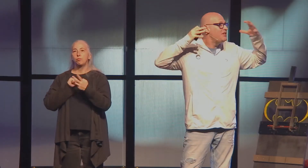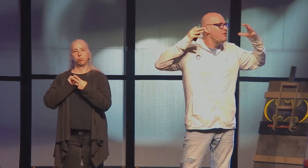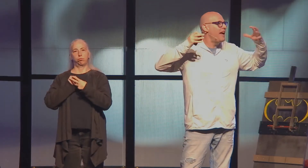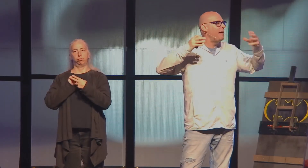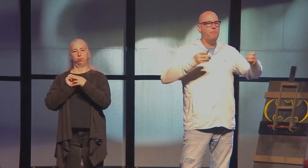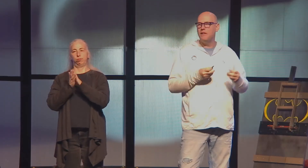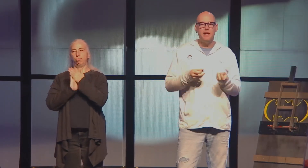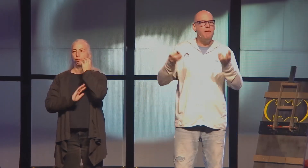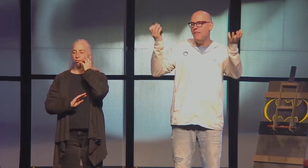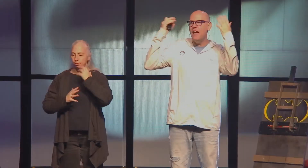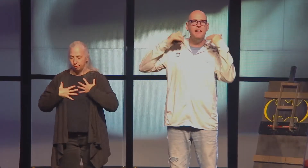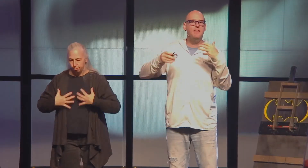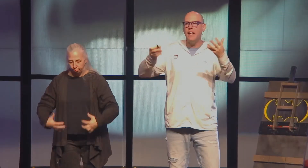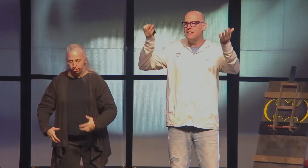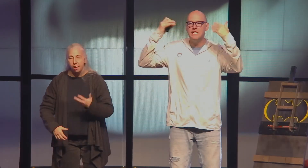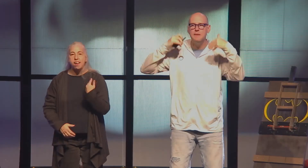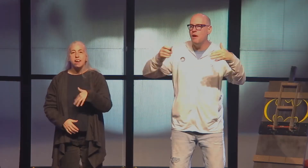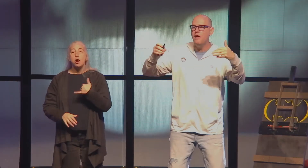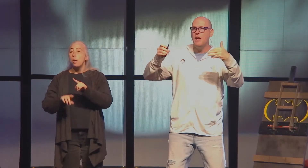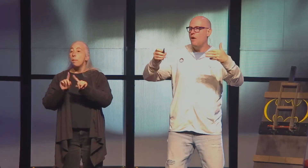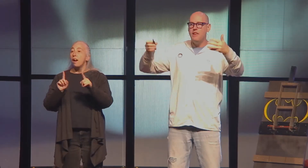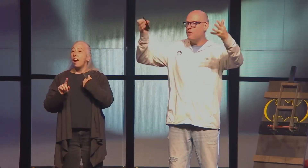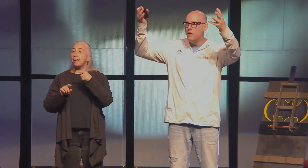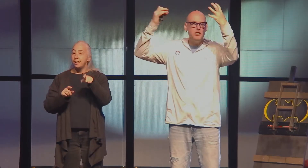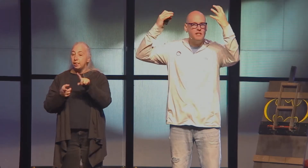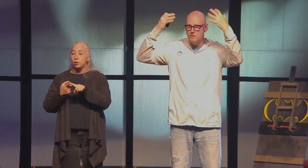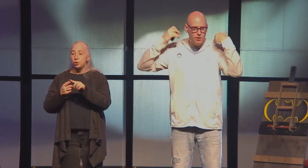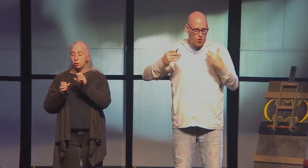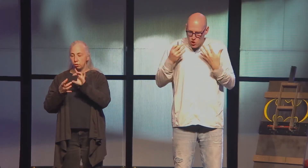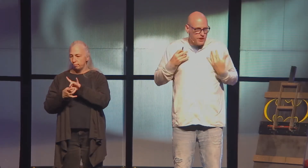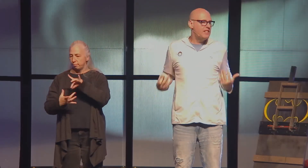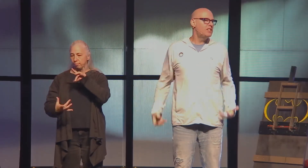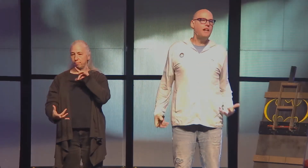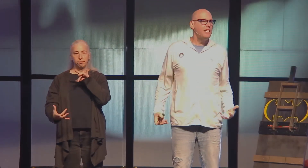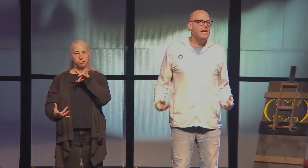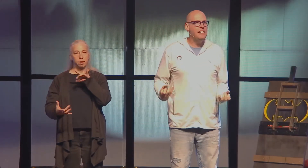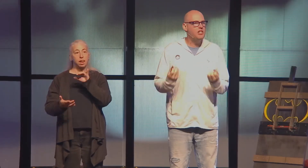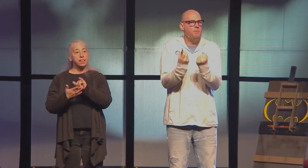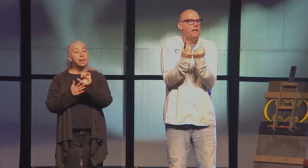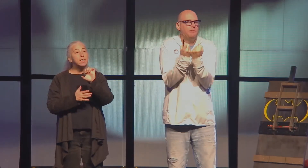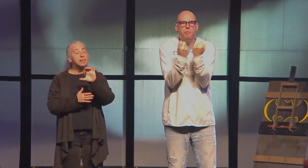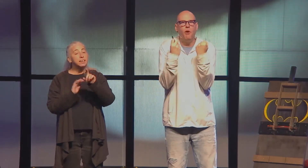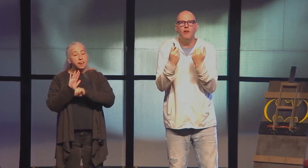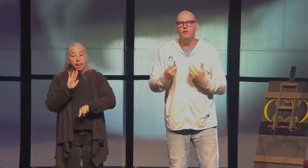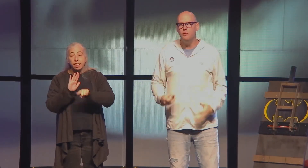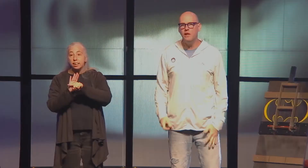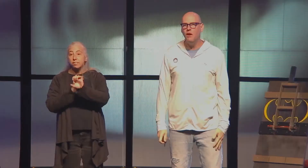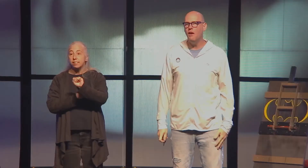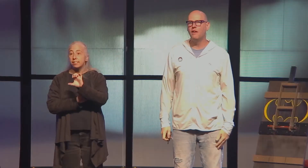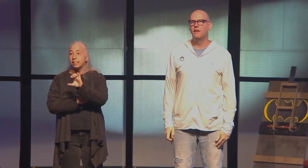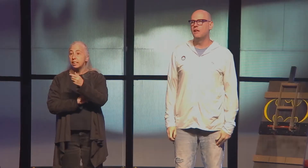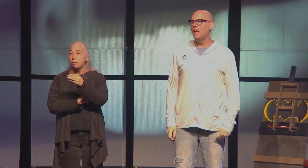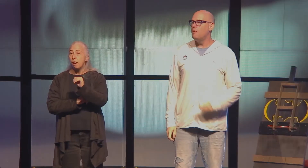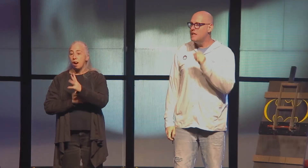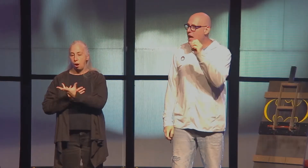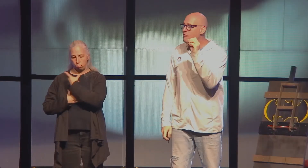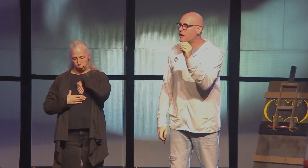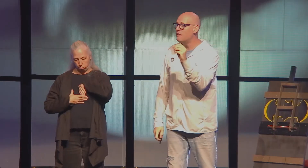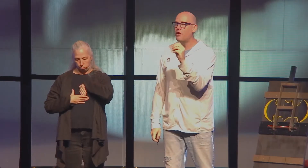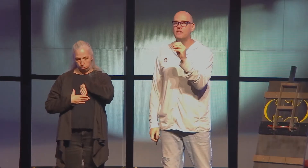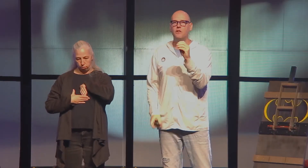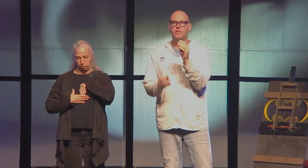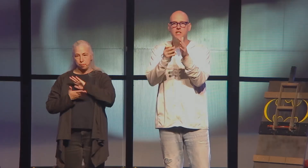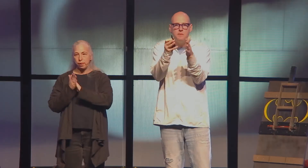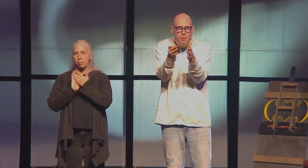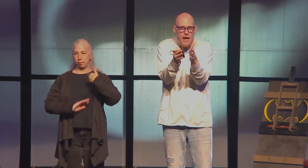can't I do that? But like, man, that schema, like we just suck it in and it just becomes a part of who we are. And we never